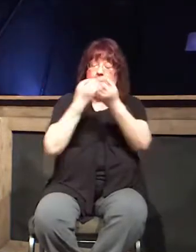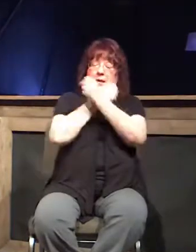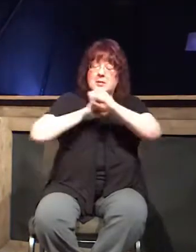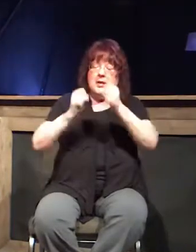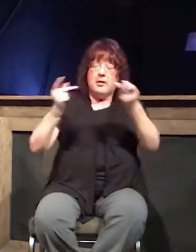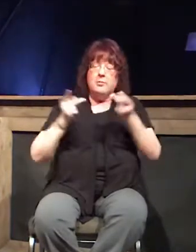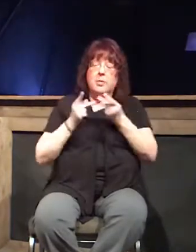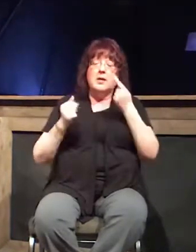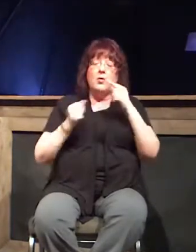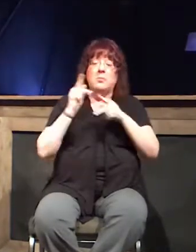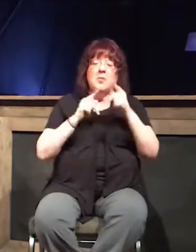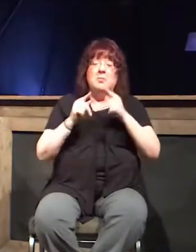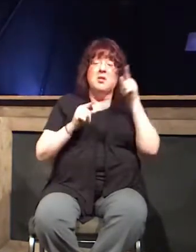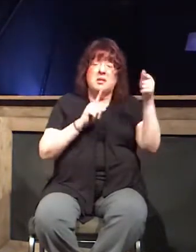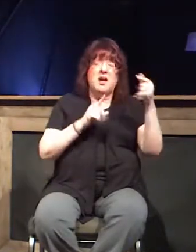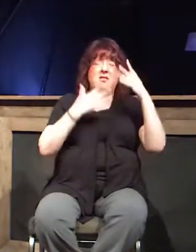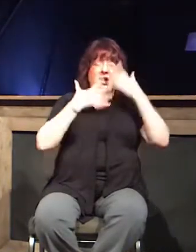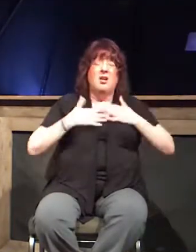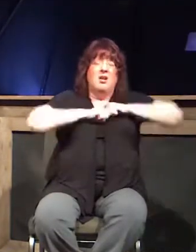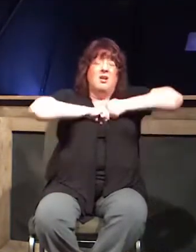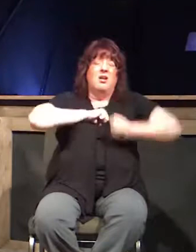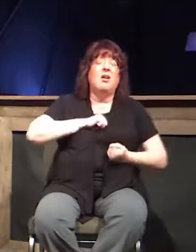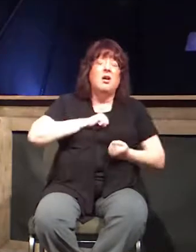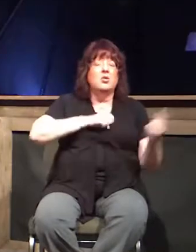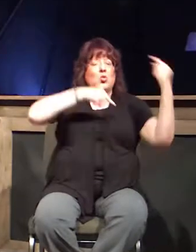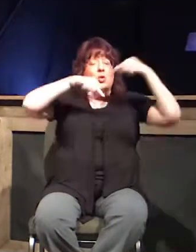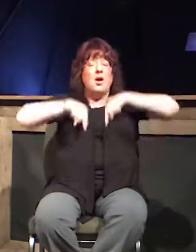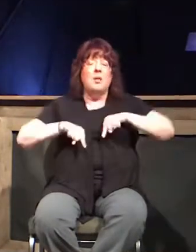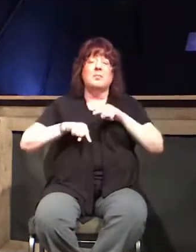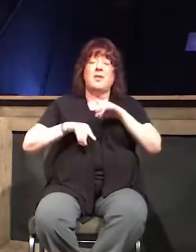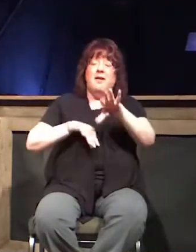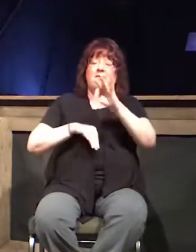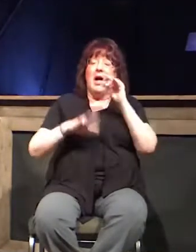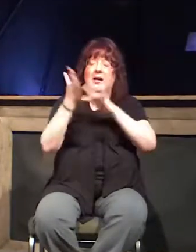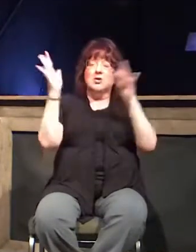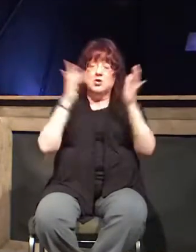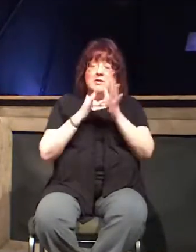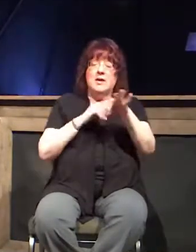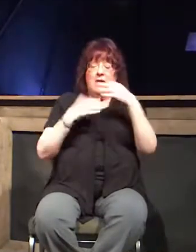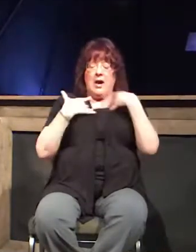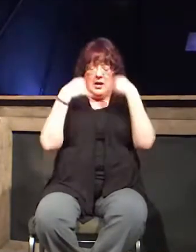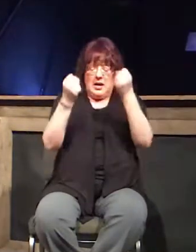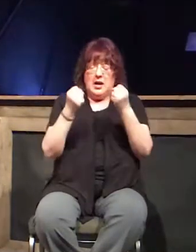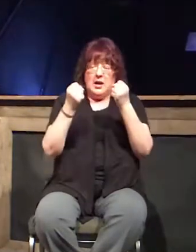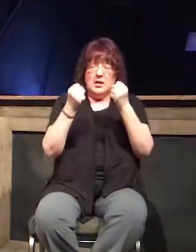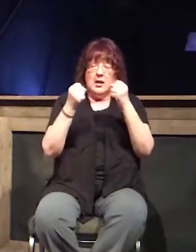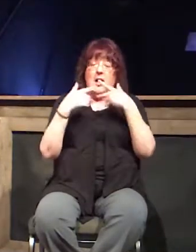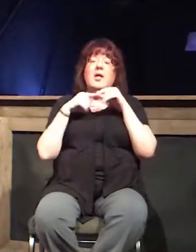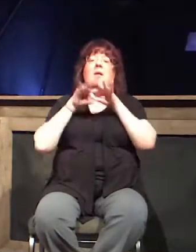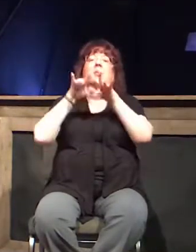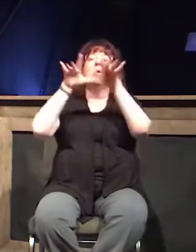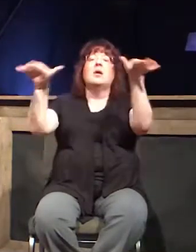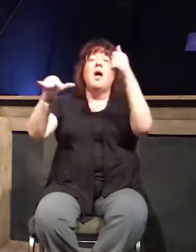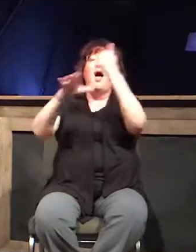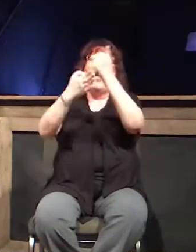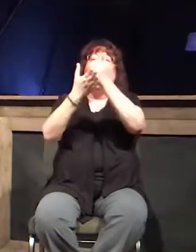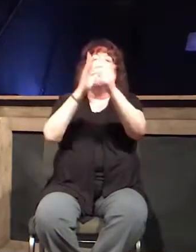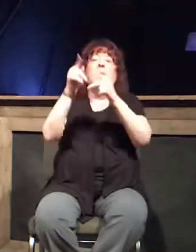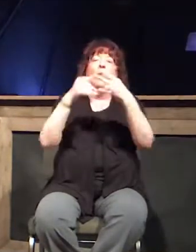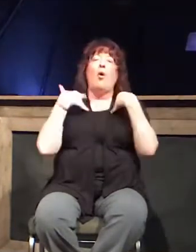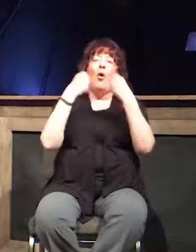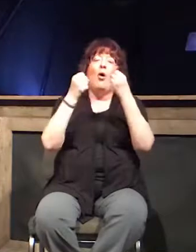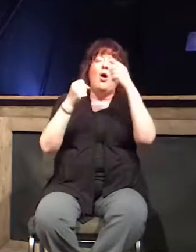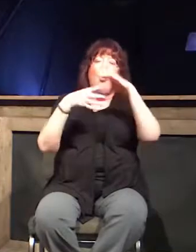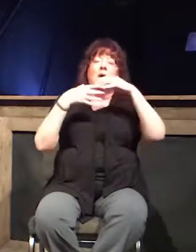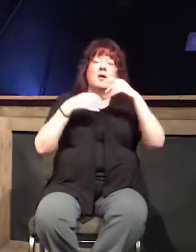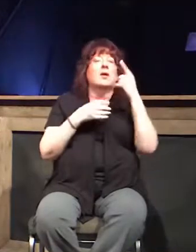safe place for people who are hurting and broken to attend, find Jesus, and find healing, to go out to help other people who are hurting and